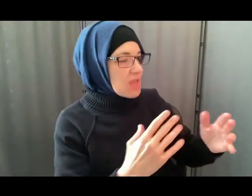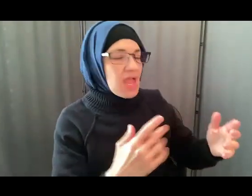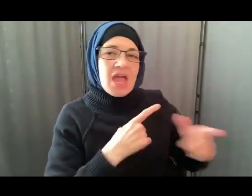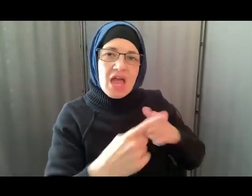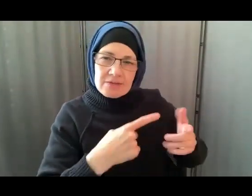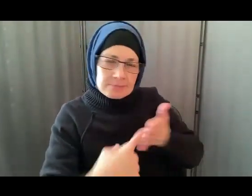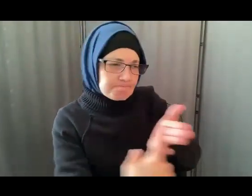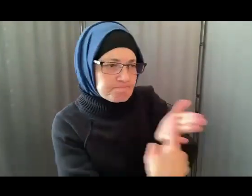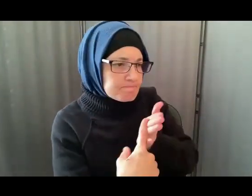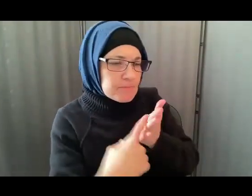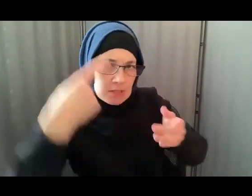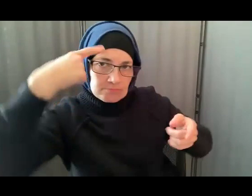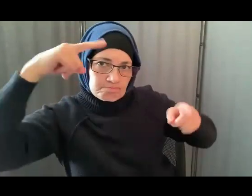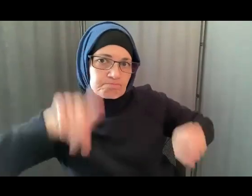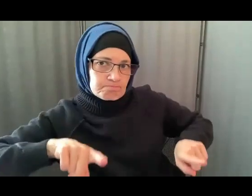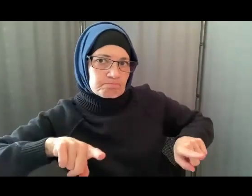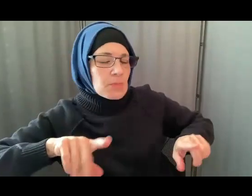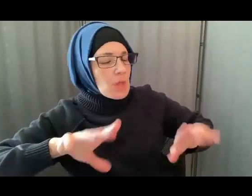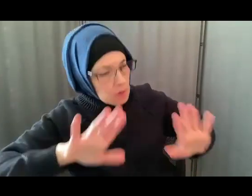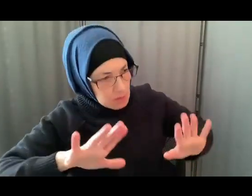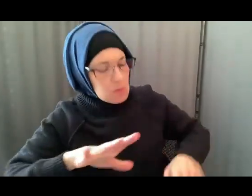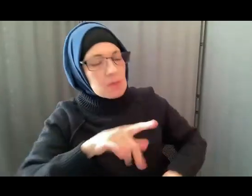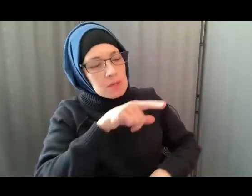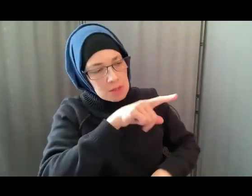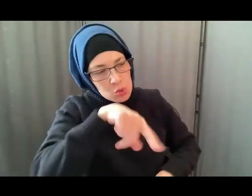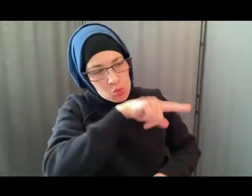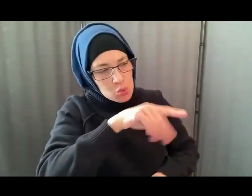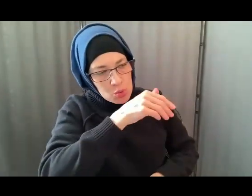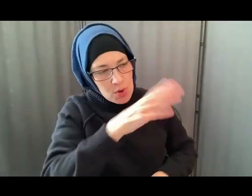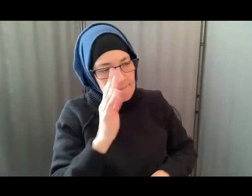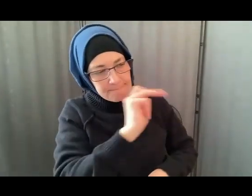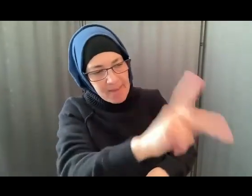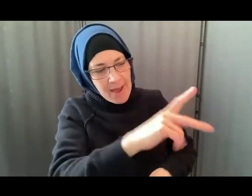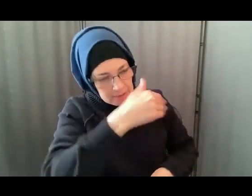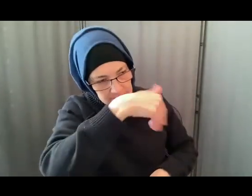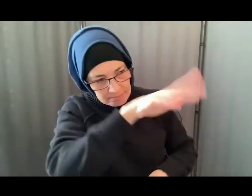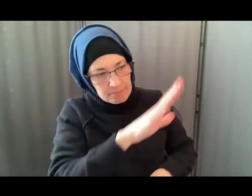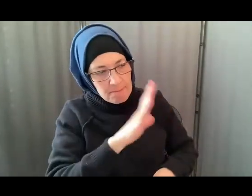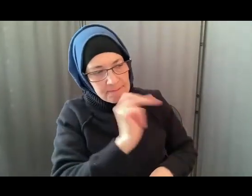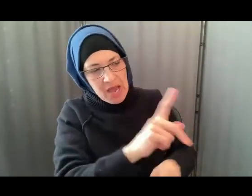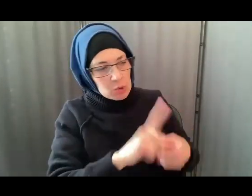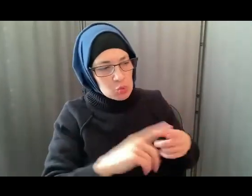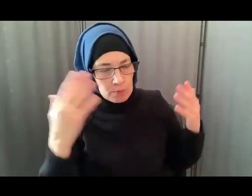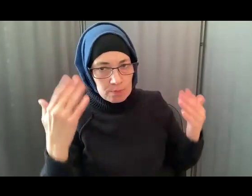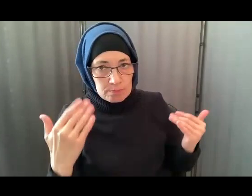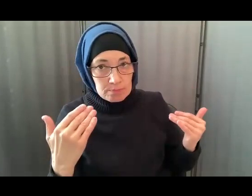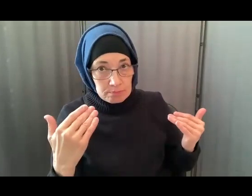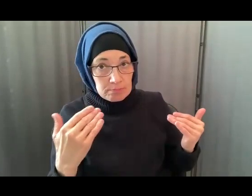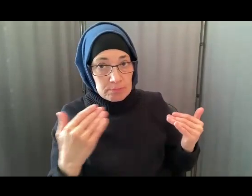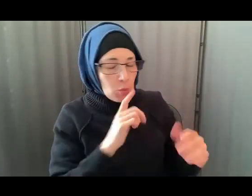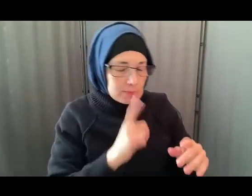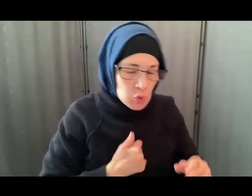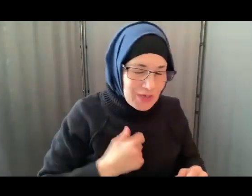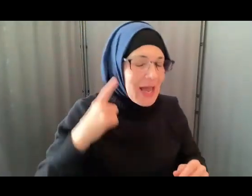them, now you go back to Medina without Umrah and without fight. But if